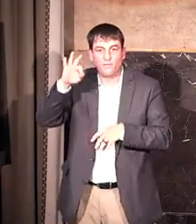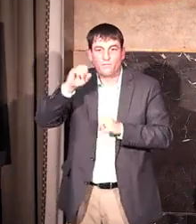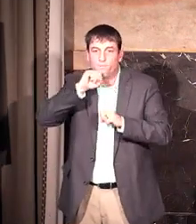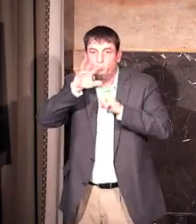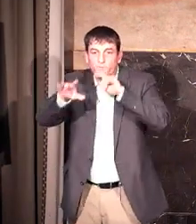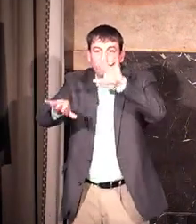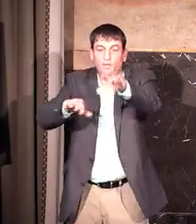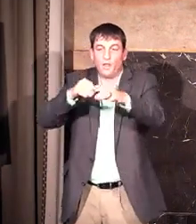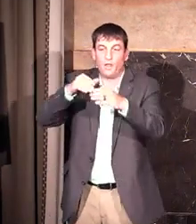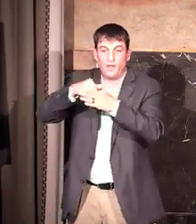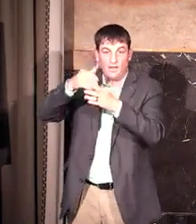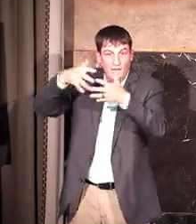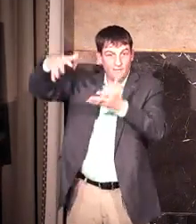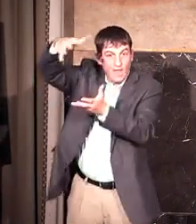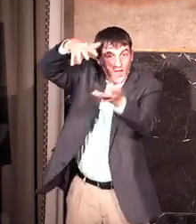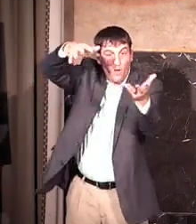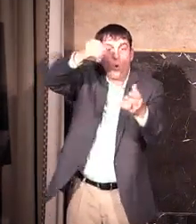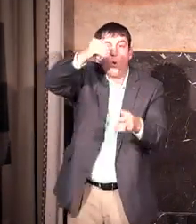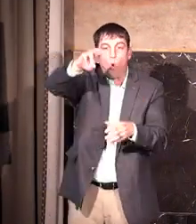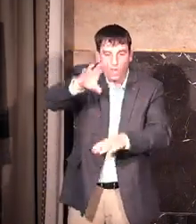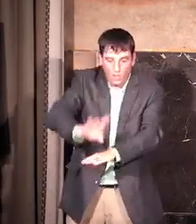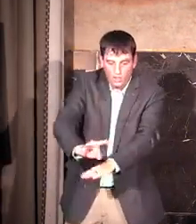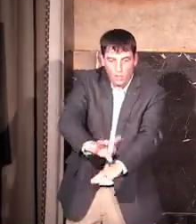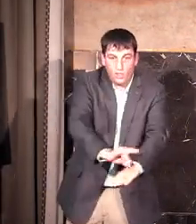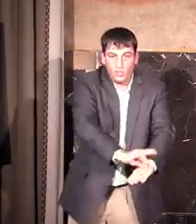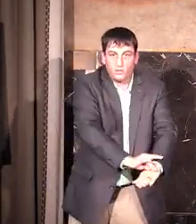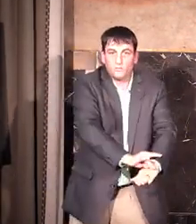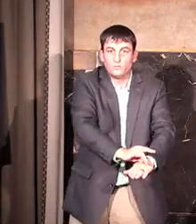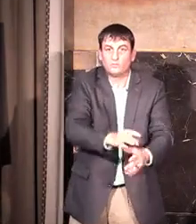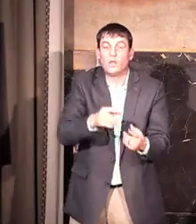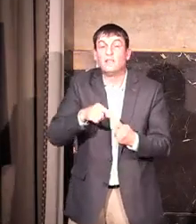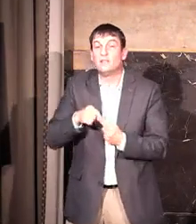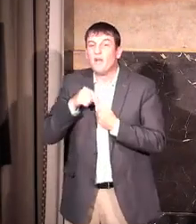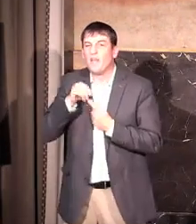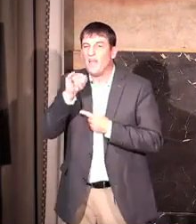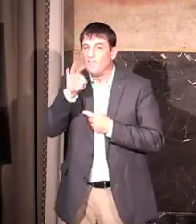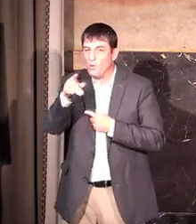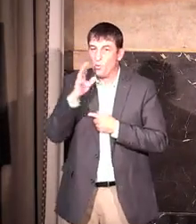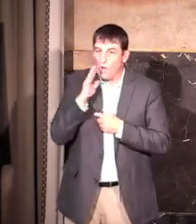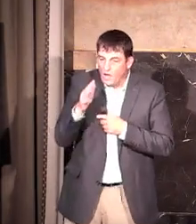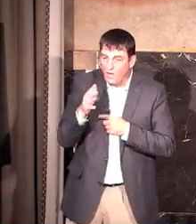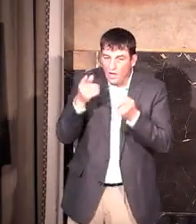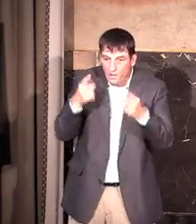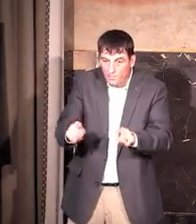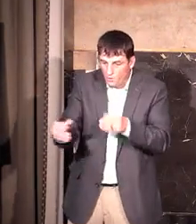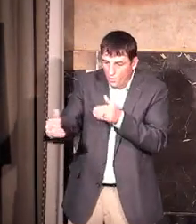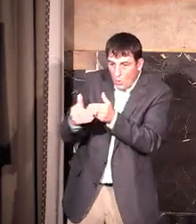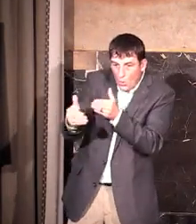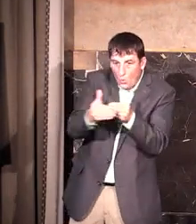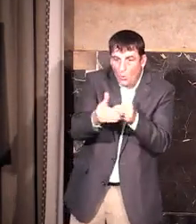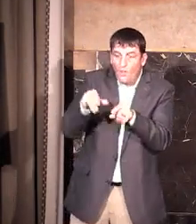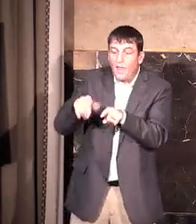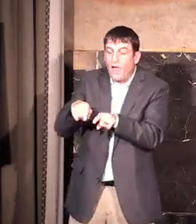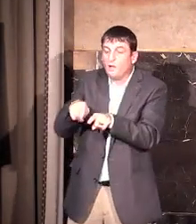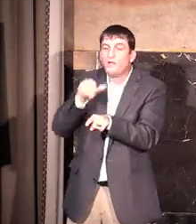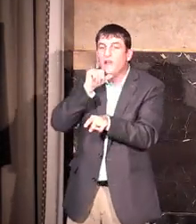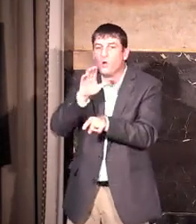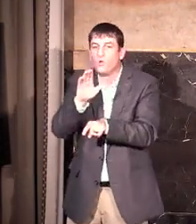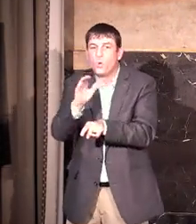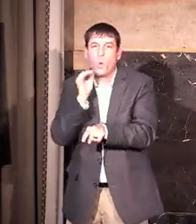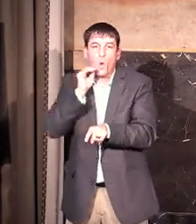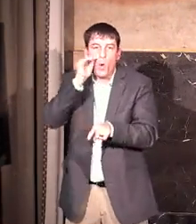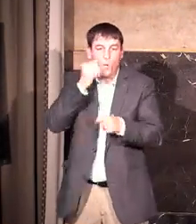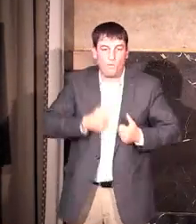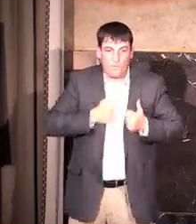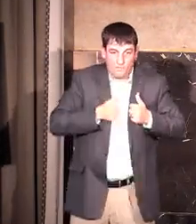either being airborne or being on the surface, and especially if you're going to be in close proximity to other people who are not in your household, right? I mean, that's